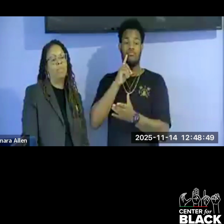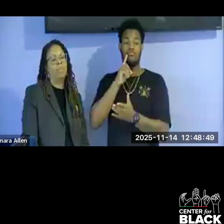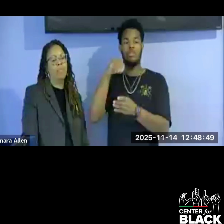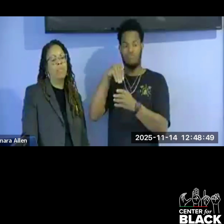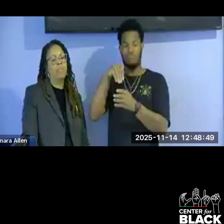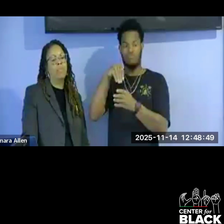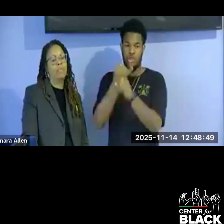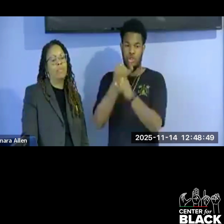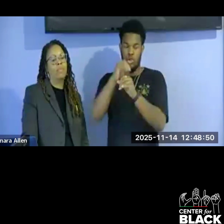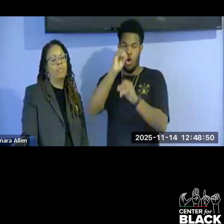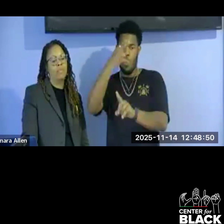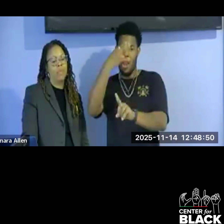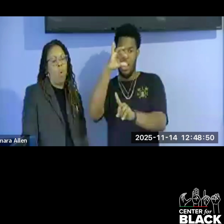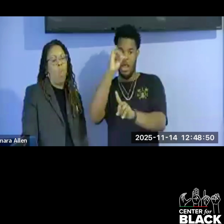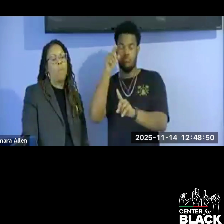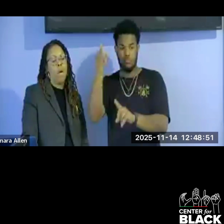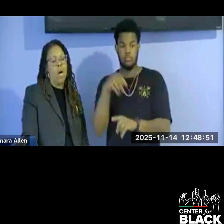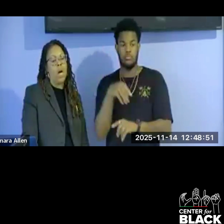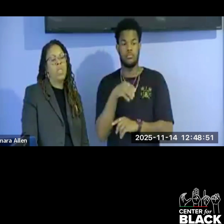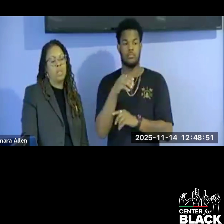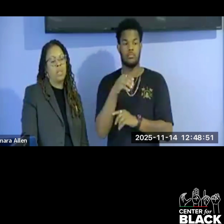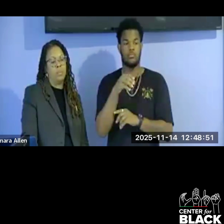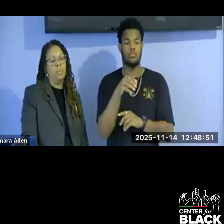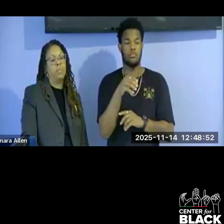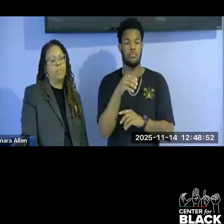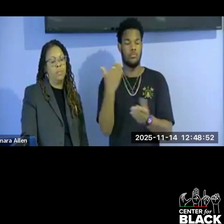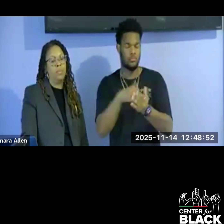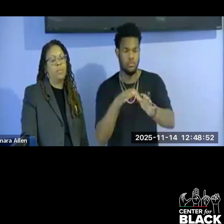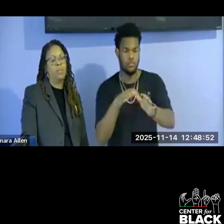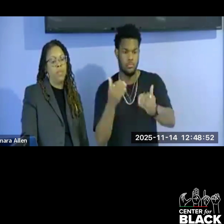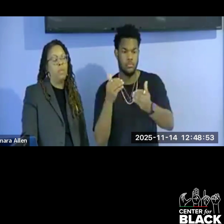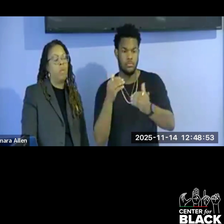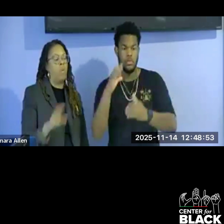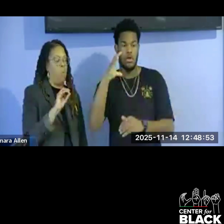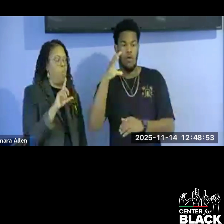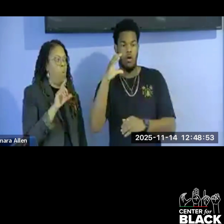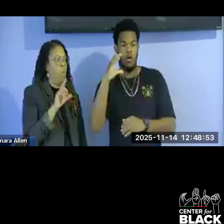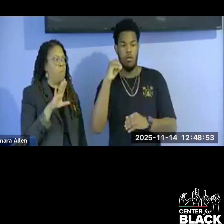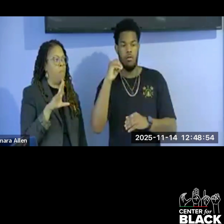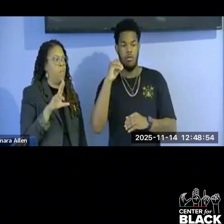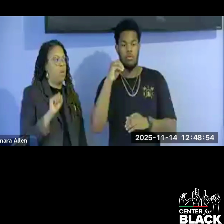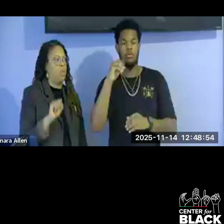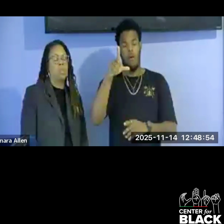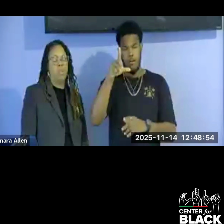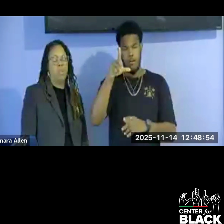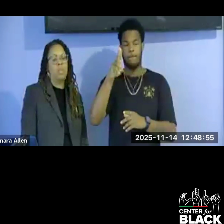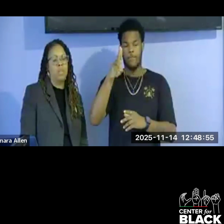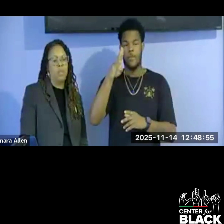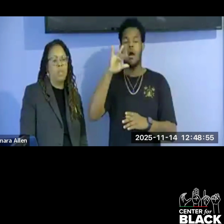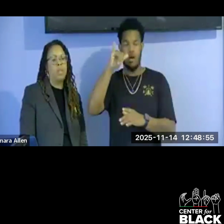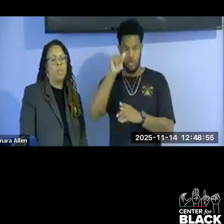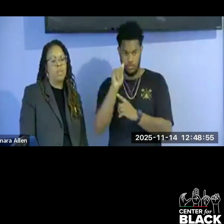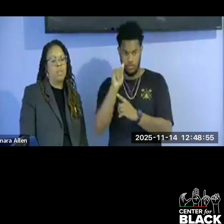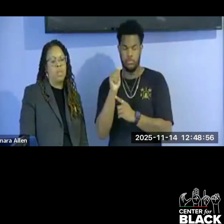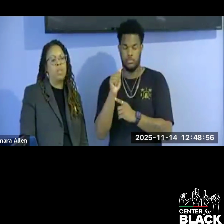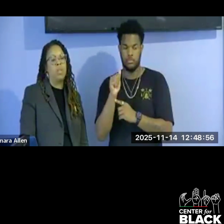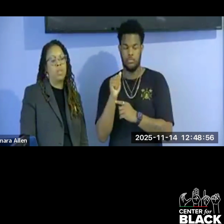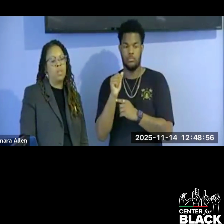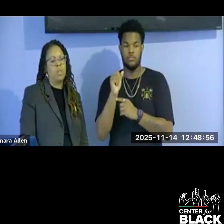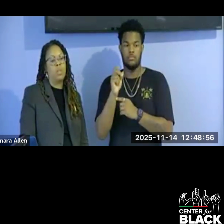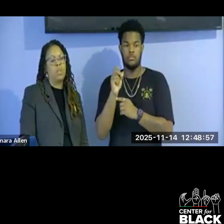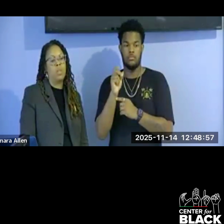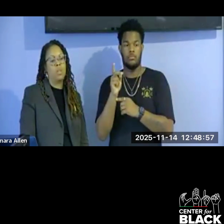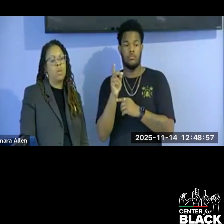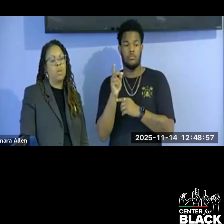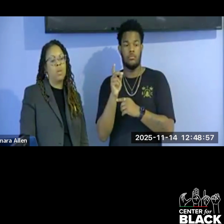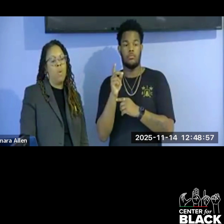always to raise her hand. Her white classmate, who was a 8-year-old white deaf boy, was very envious of her